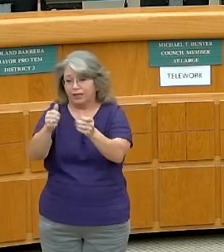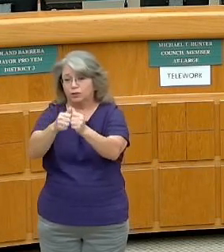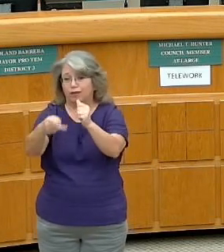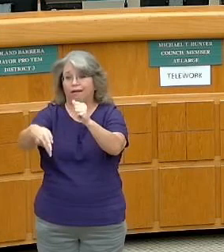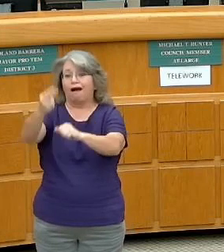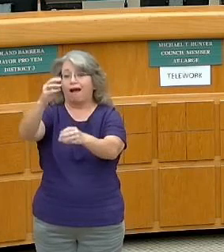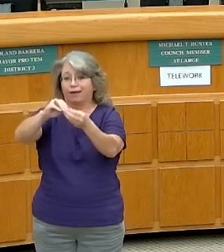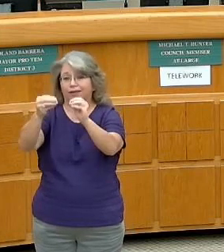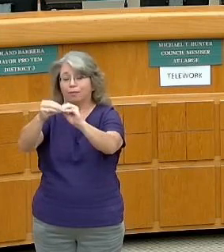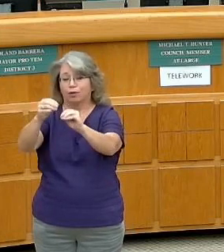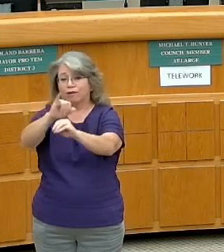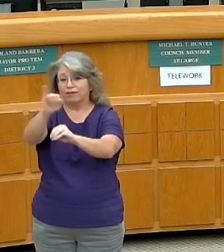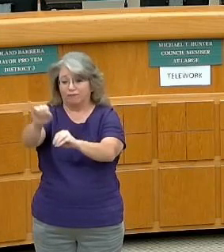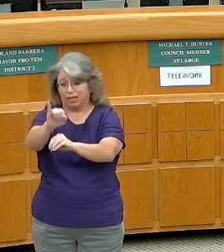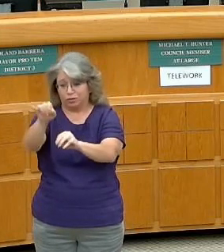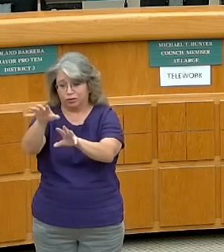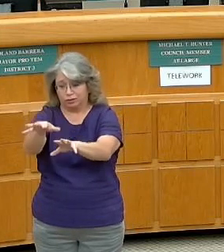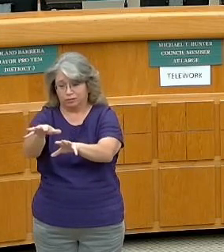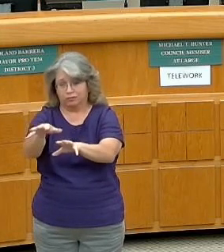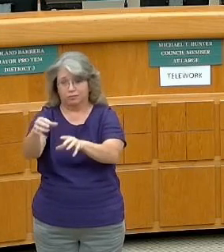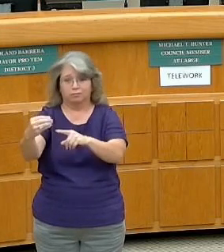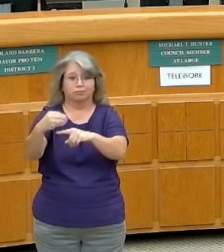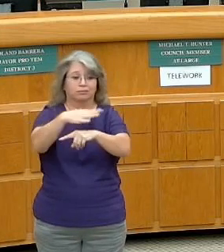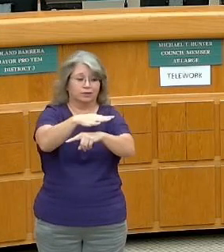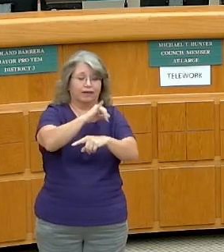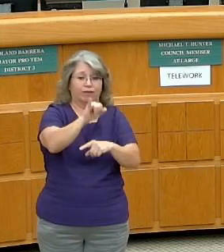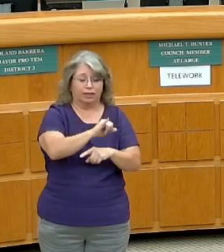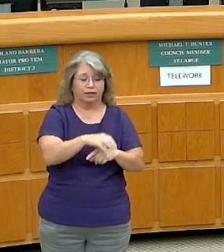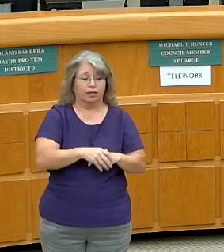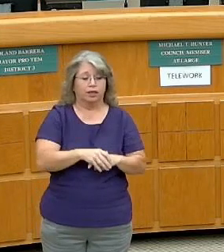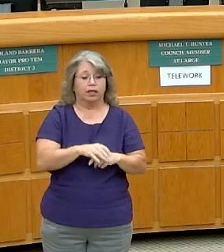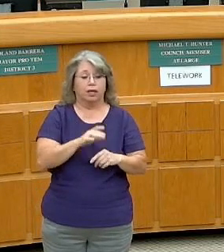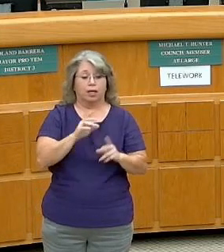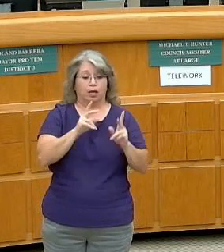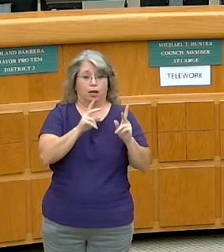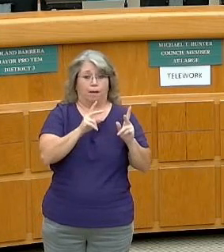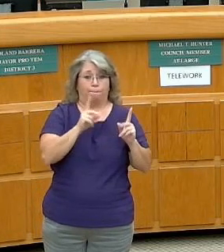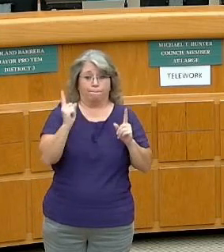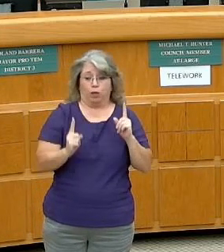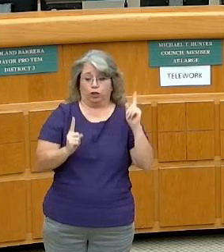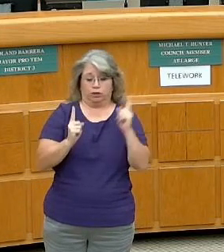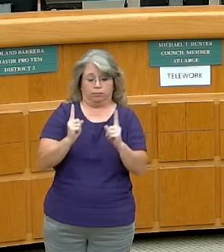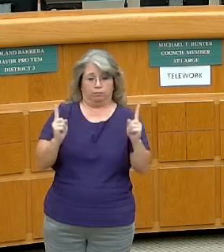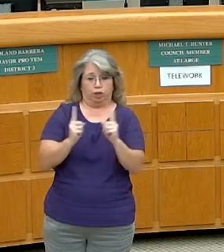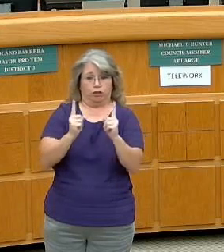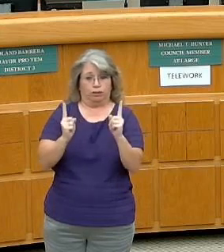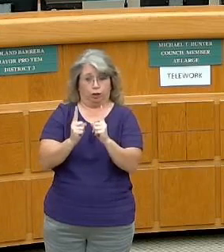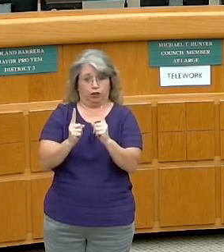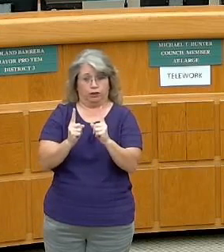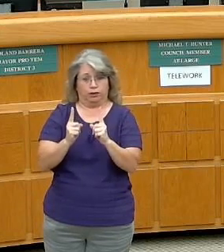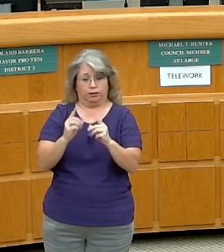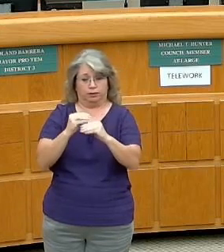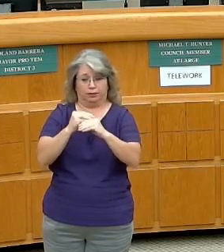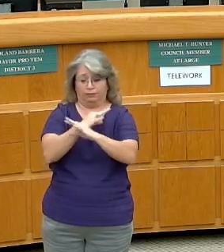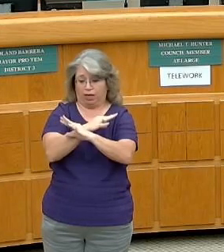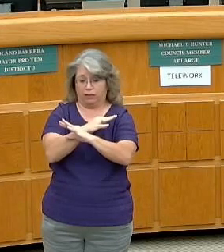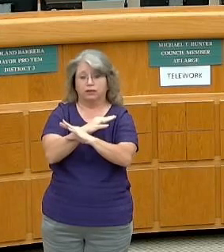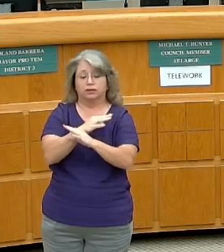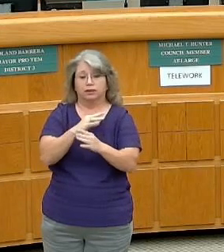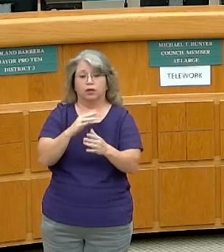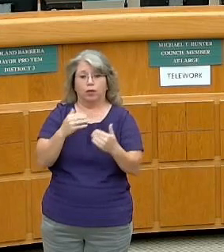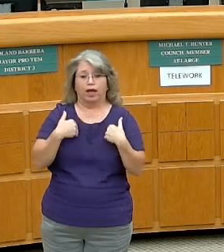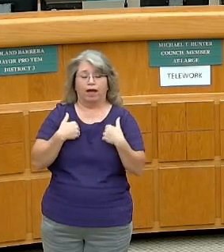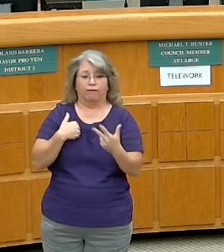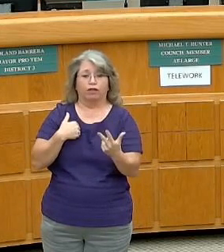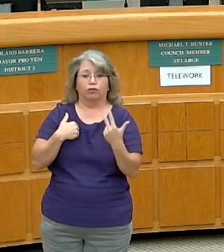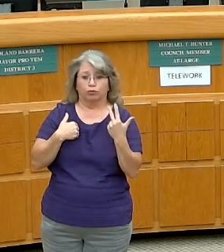themselves. Person to person, we have 3 cases. This is close contact. Is a community acquired, but these are